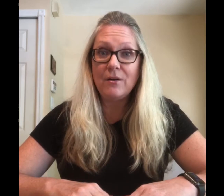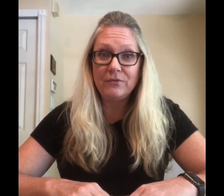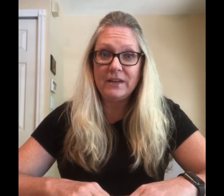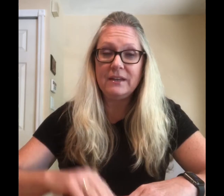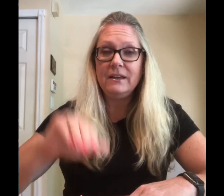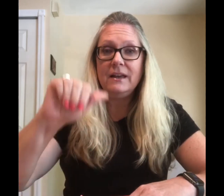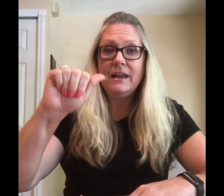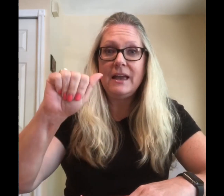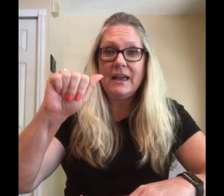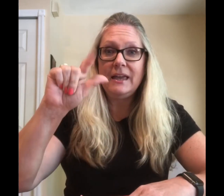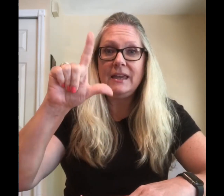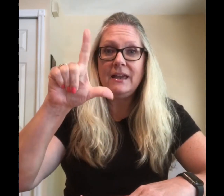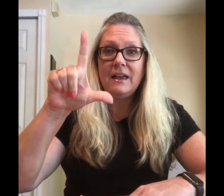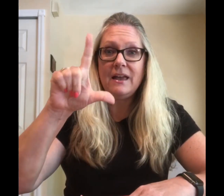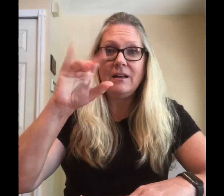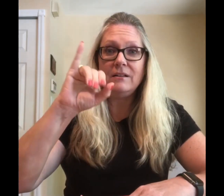Alfie, A-L-F-I-E,